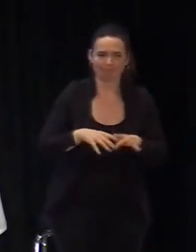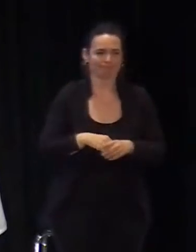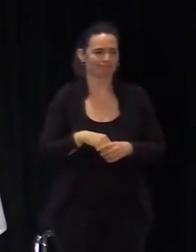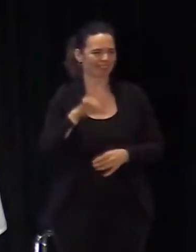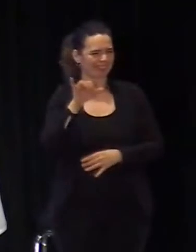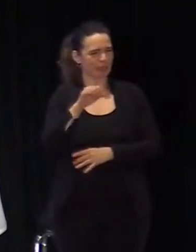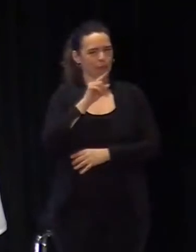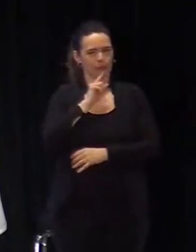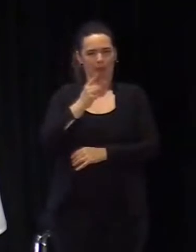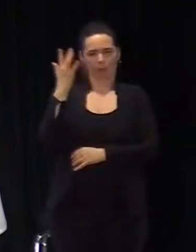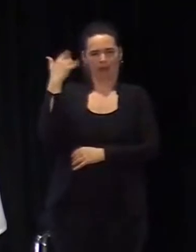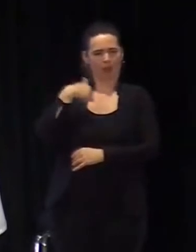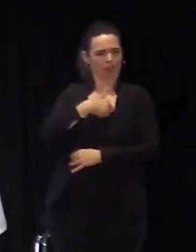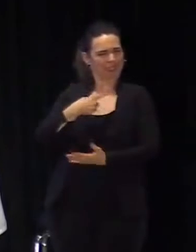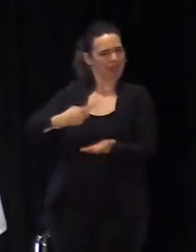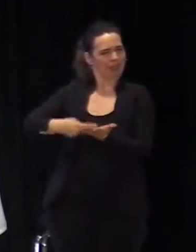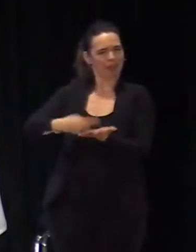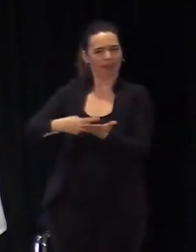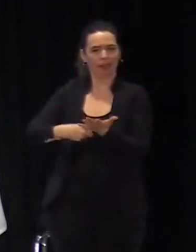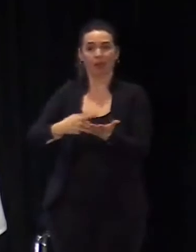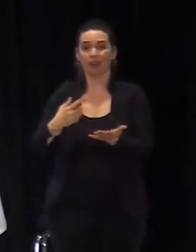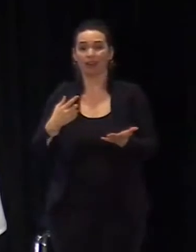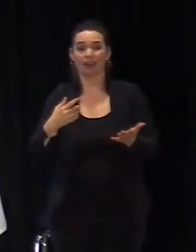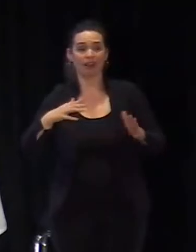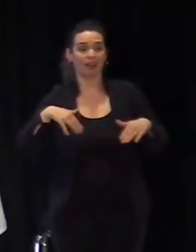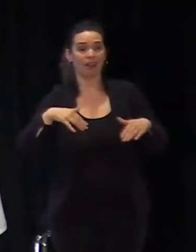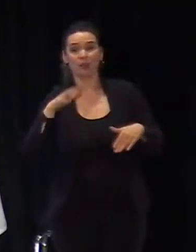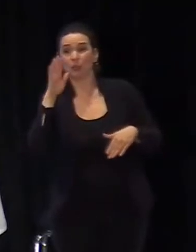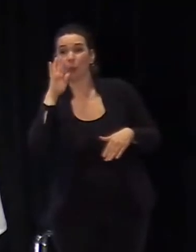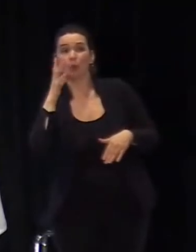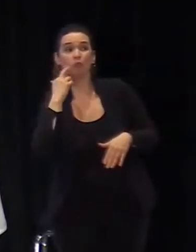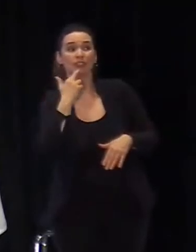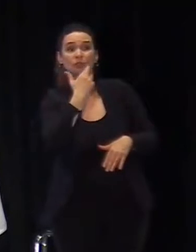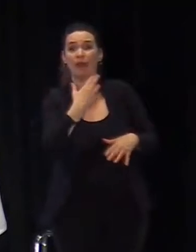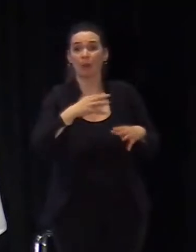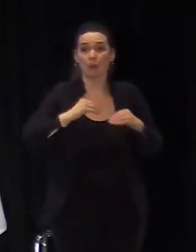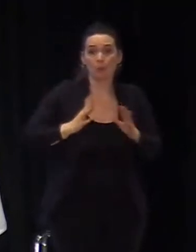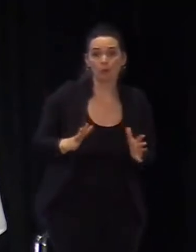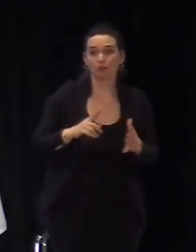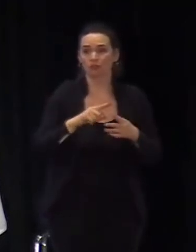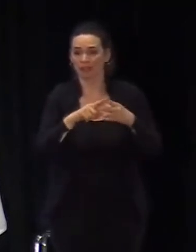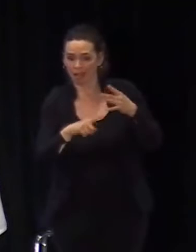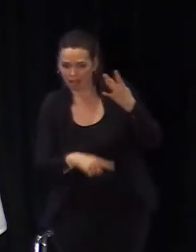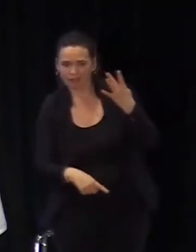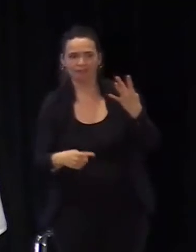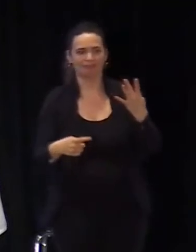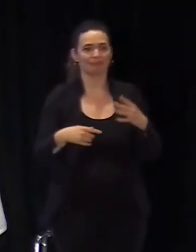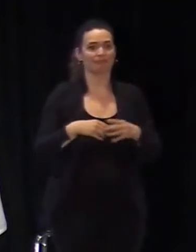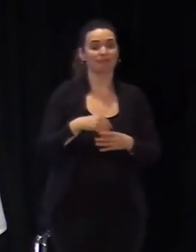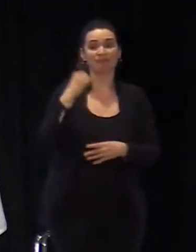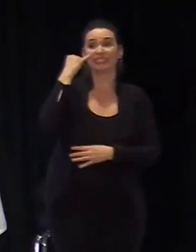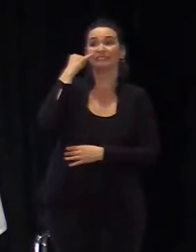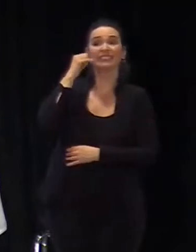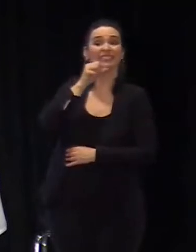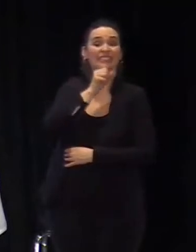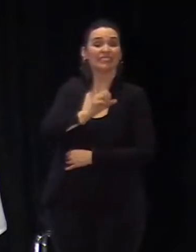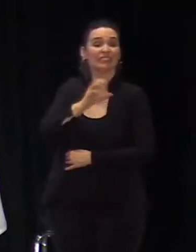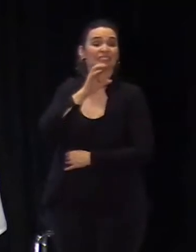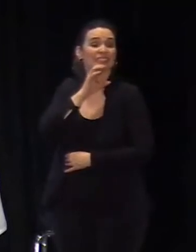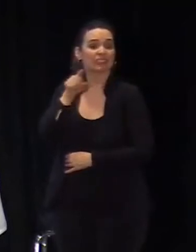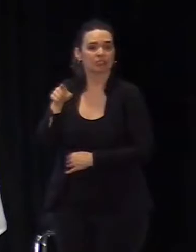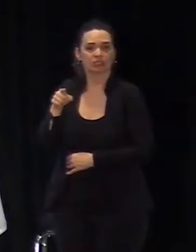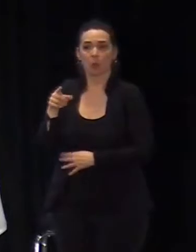restaurant, sure. But I'm not going to create more competition for our most vulnerable populations until we give them a chance to get through the process